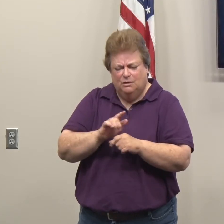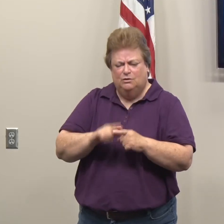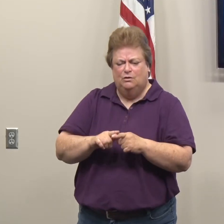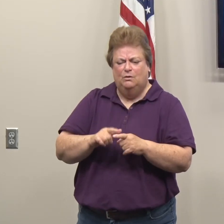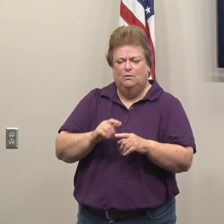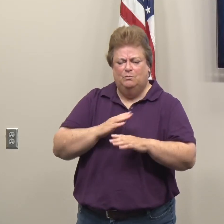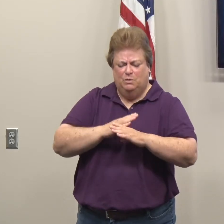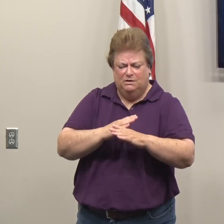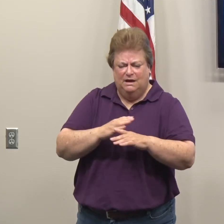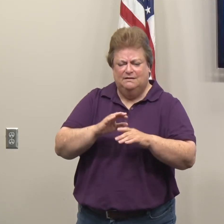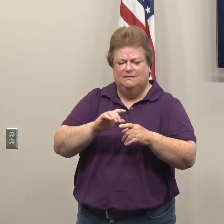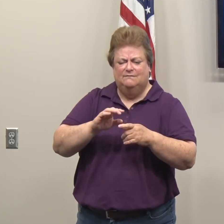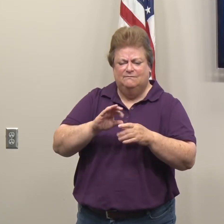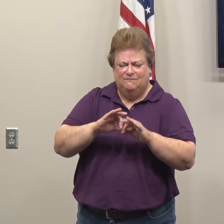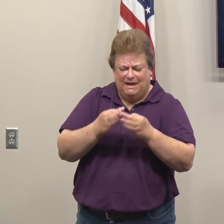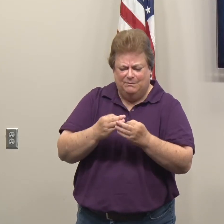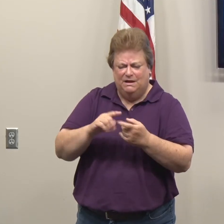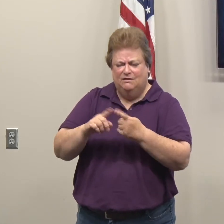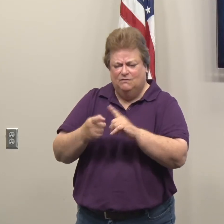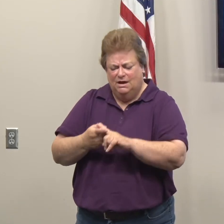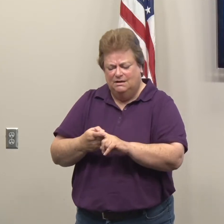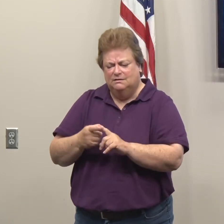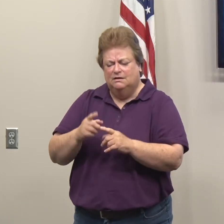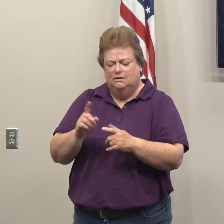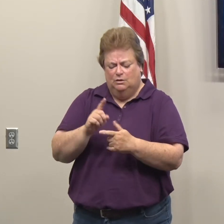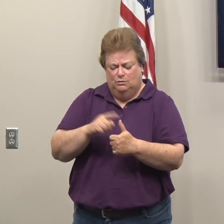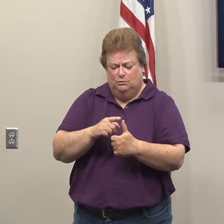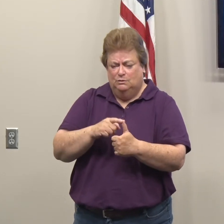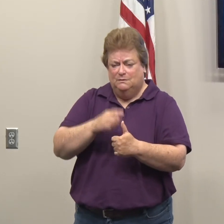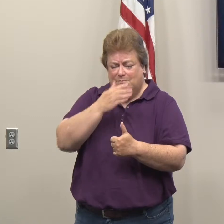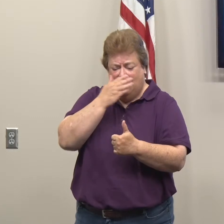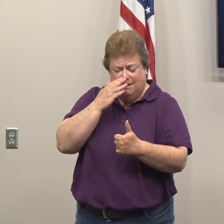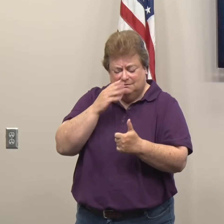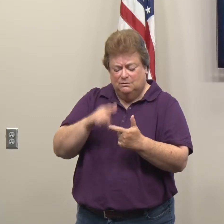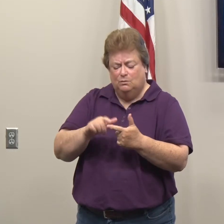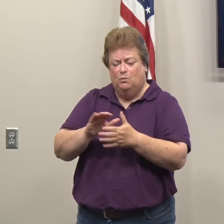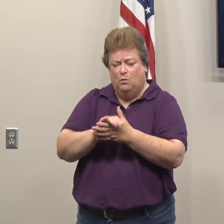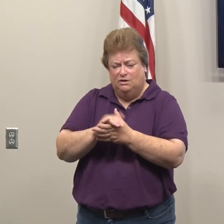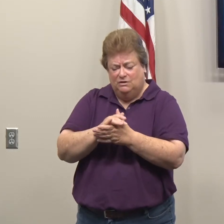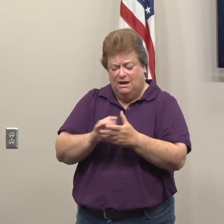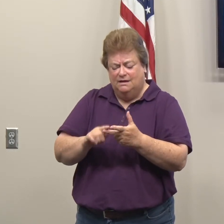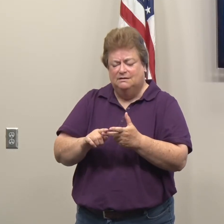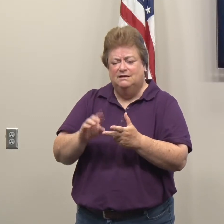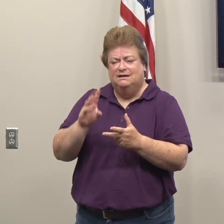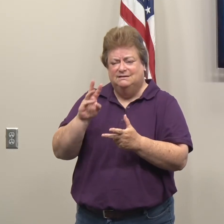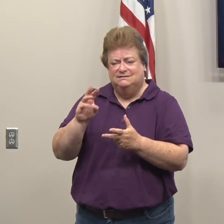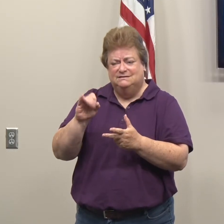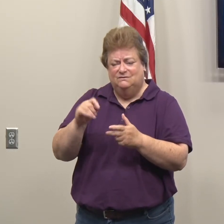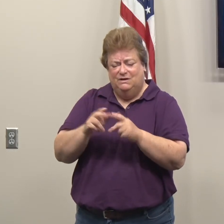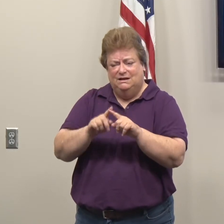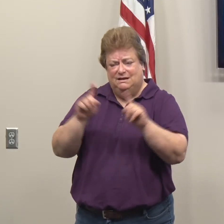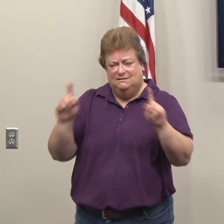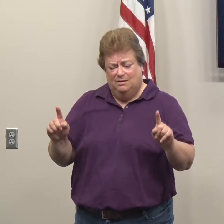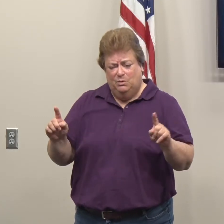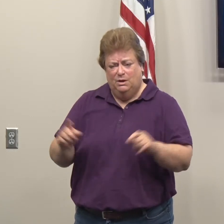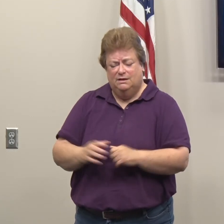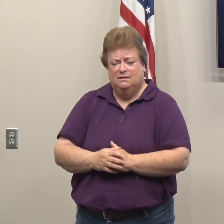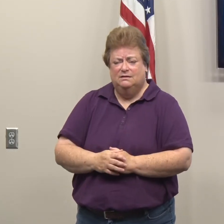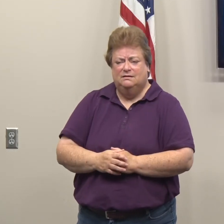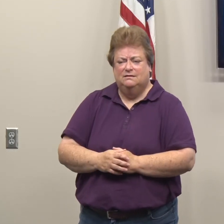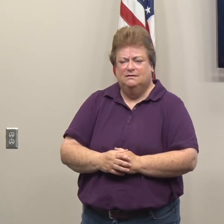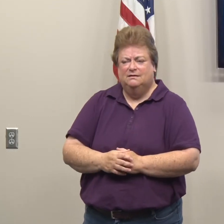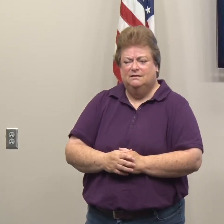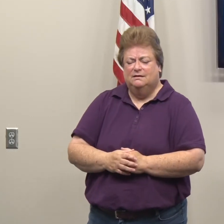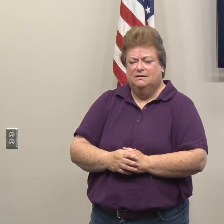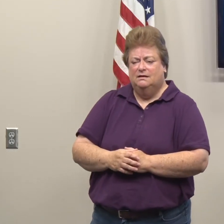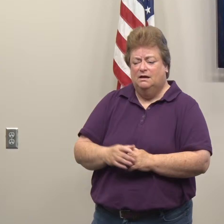and our neighbors by faithfully wearing masks, washing our hands, and staying at least 6 feet apart from others. While the